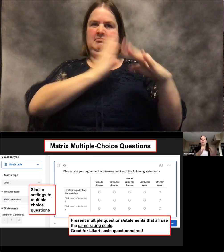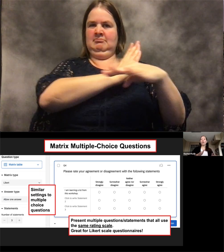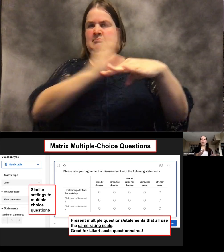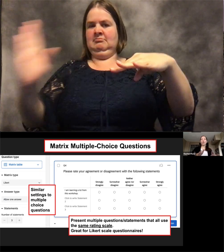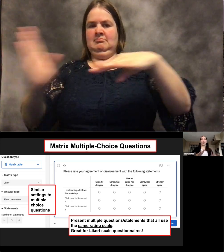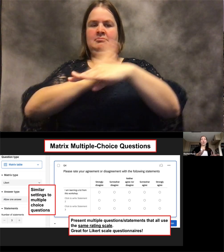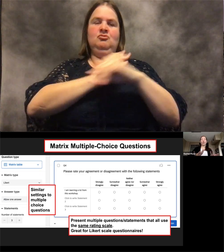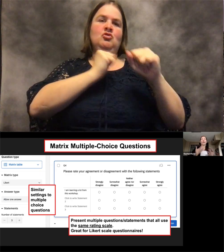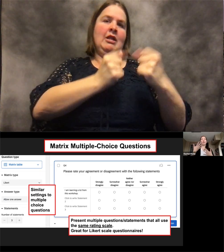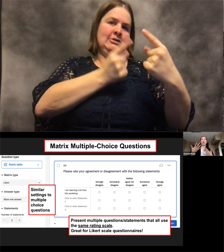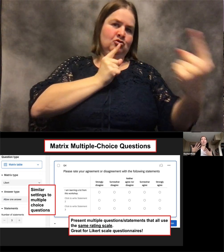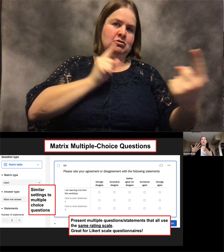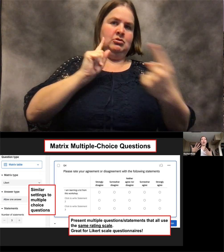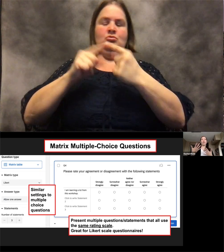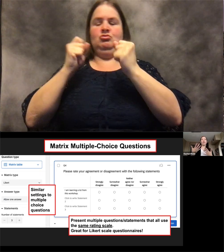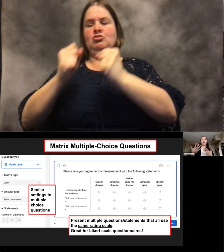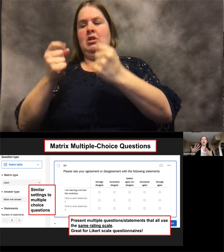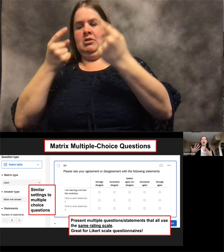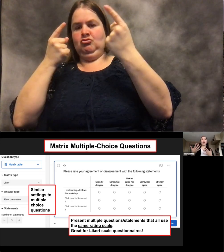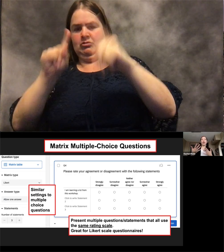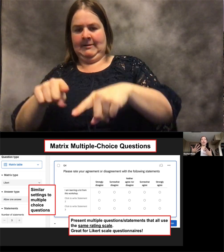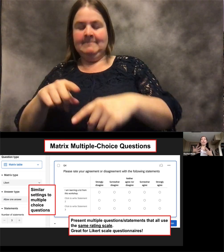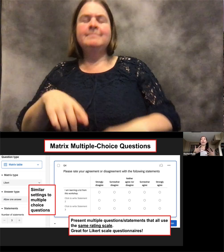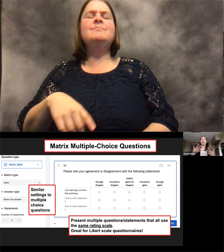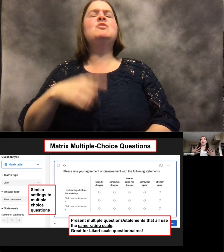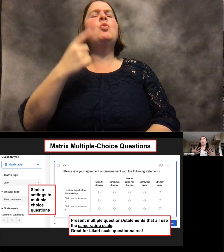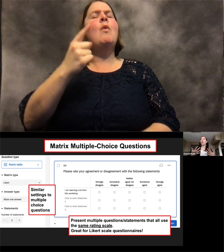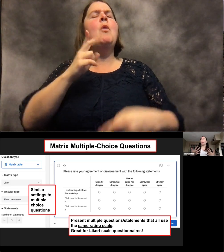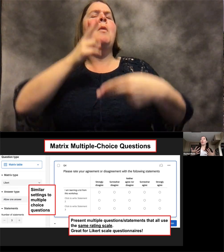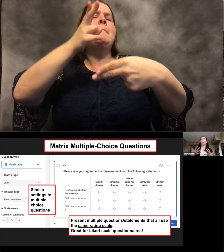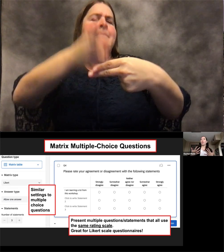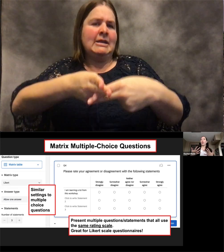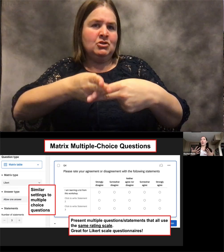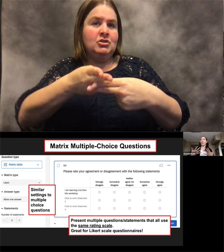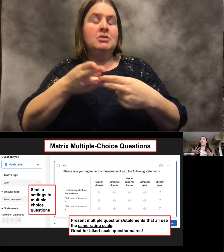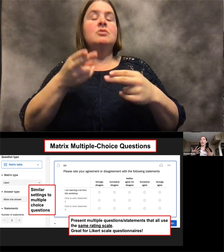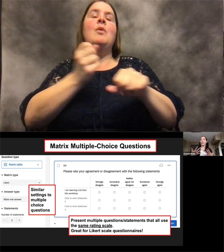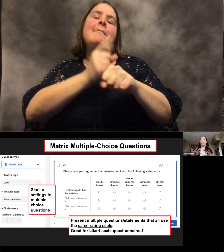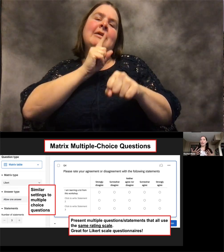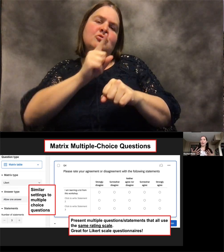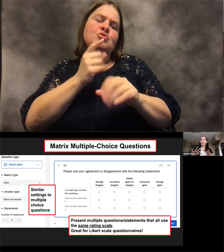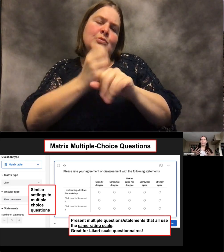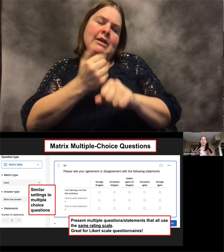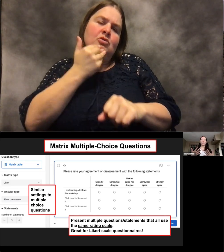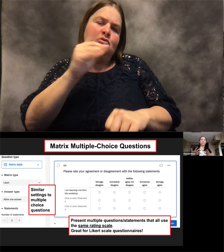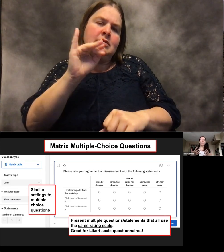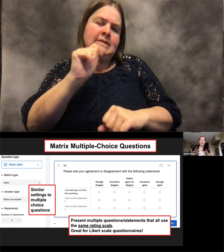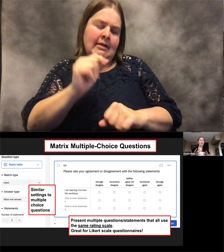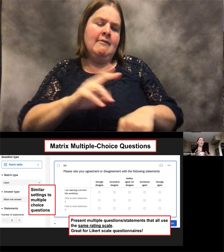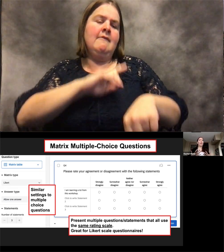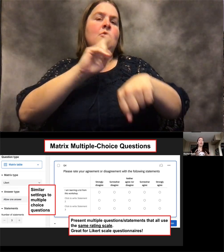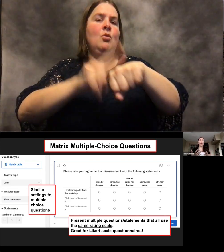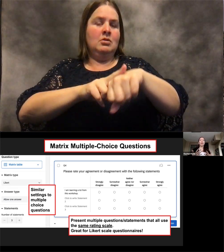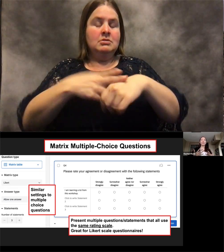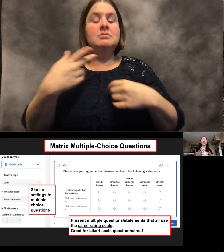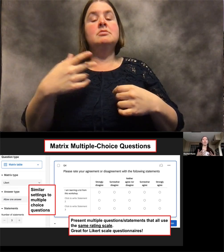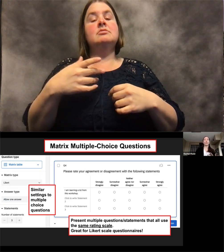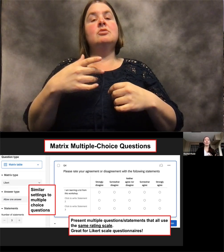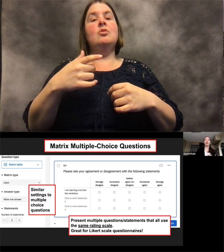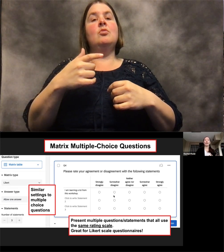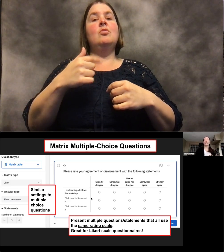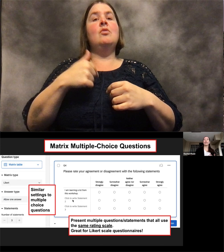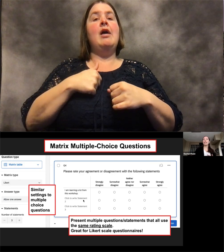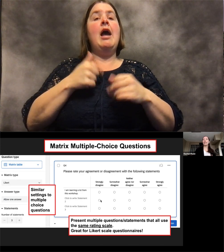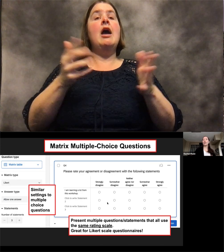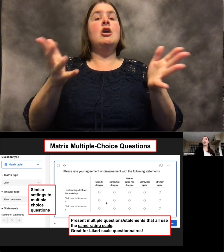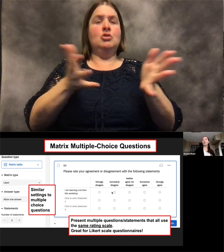One thing I will caution you in terms of setting this up so that you get the best data, one thing I would encourage you to